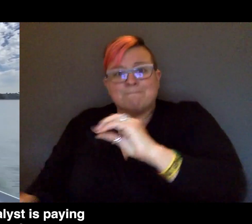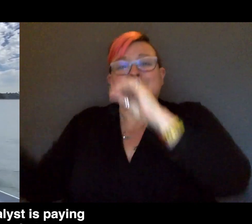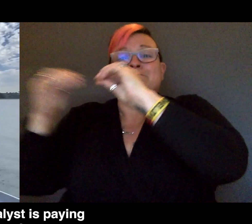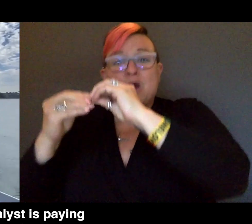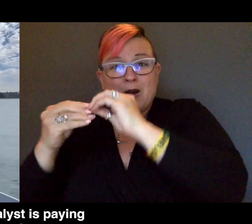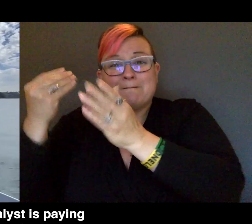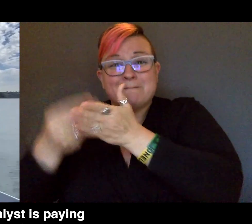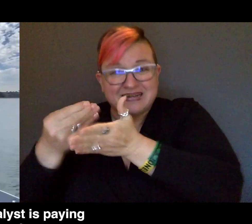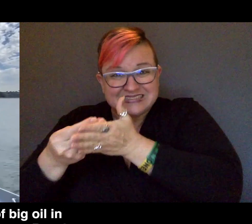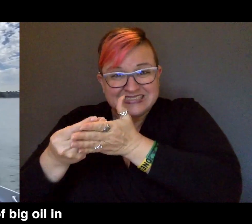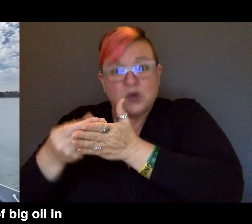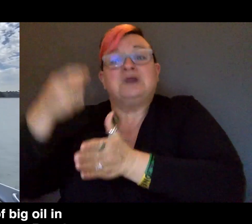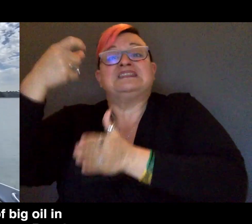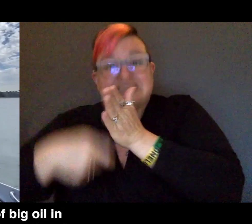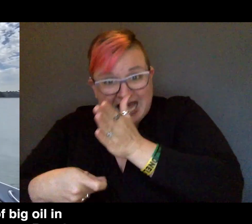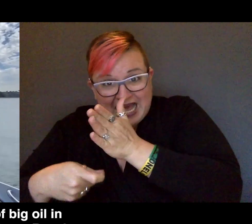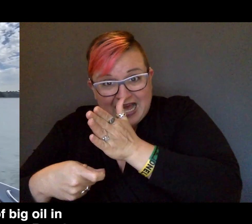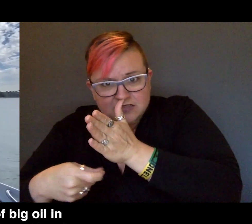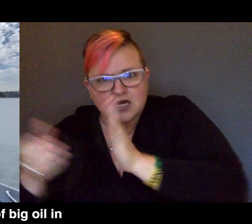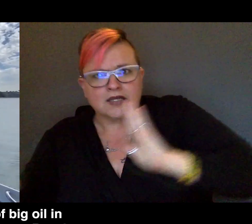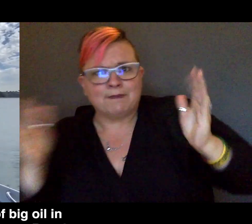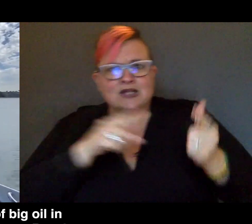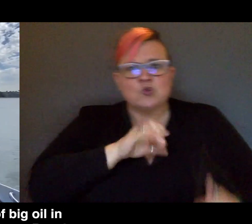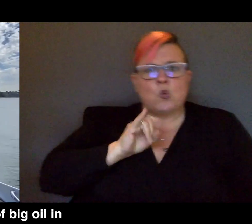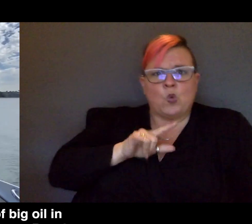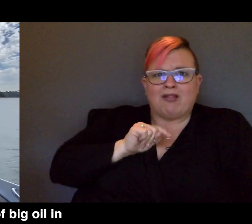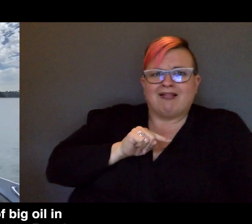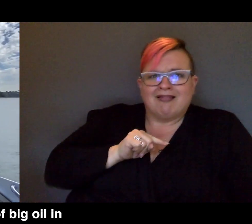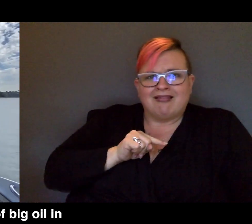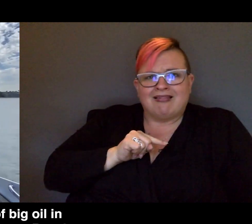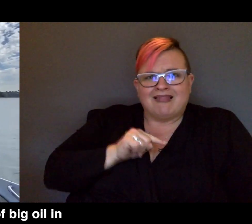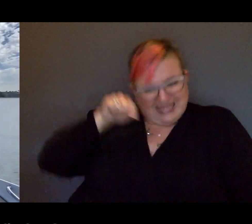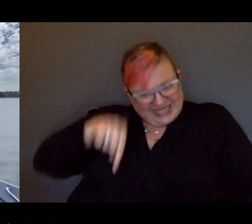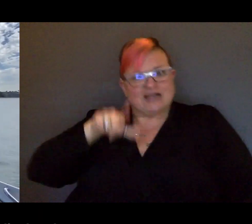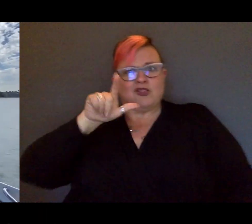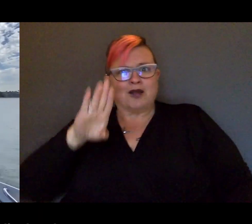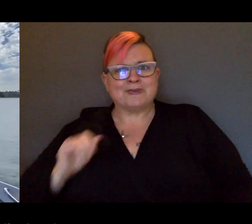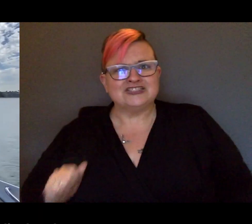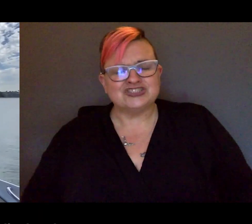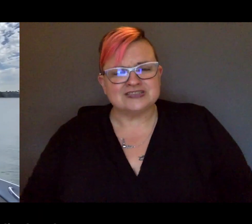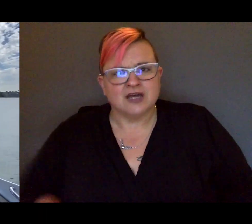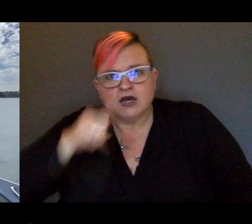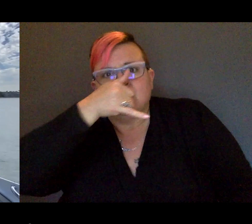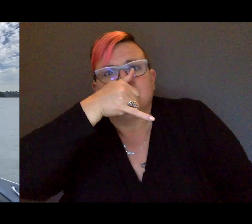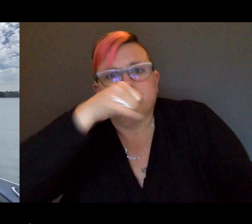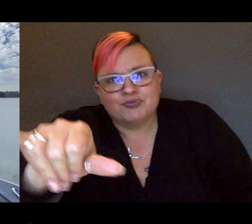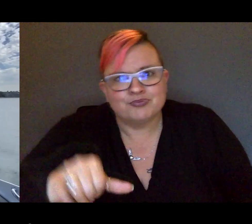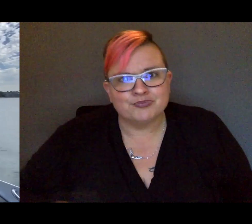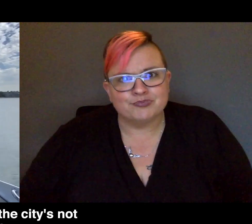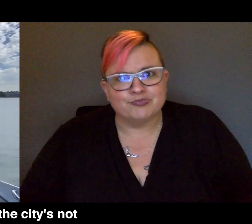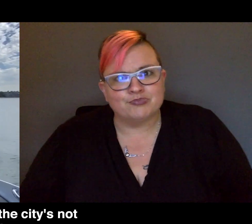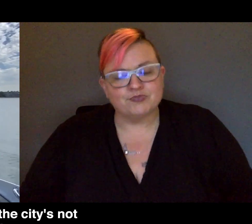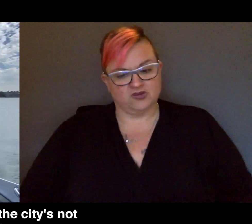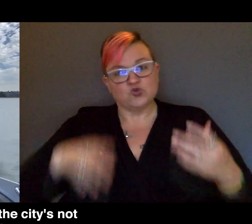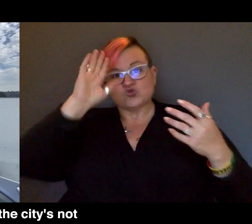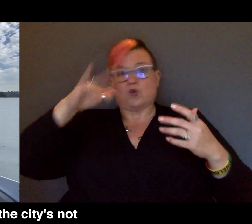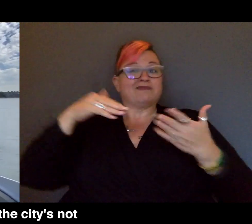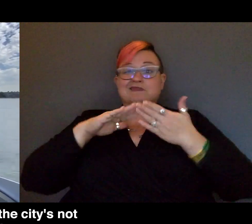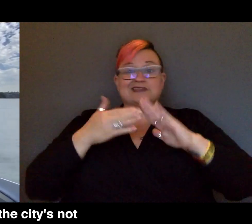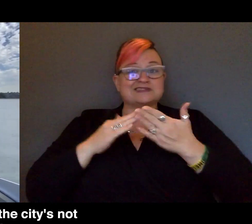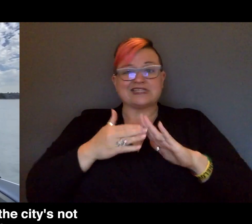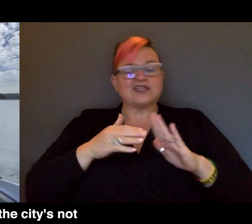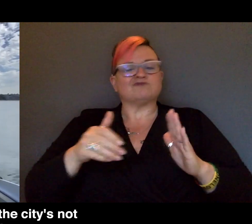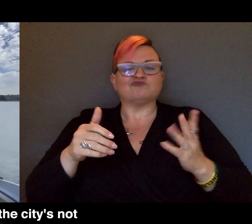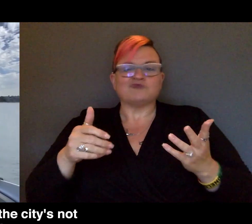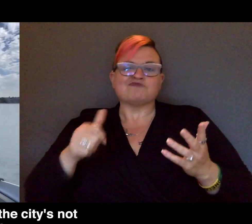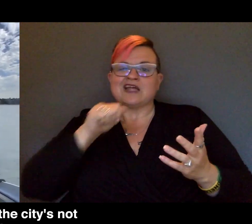more money in taxes than all of big oil in the city of Long Beach. That's ridiculous. Here's my plan, because we know the